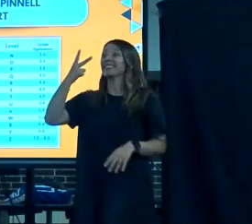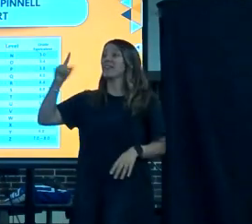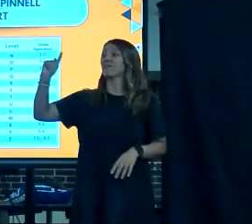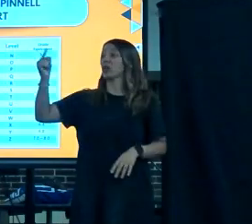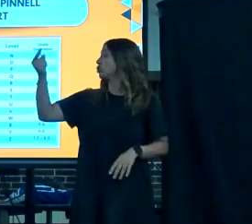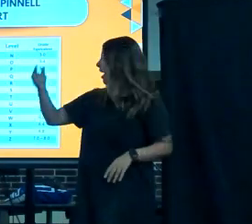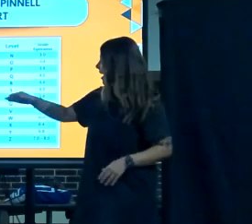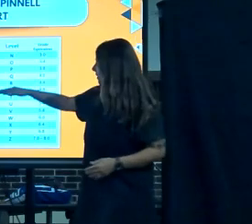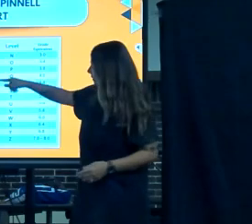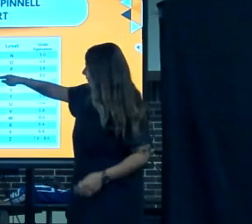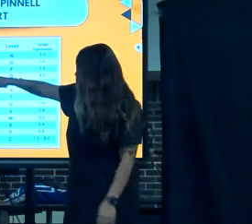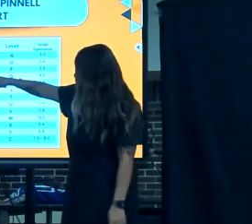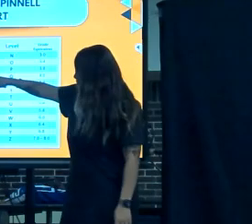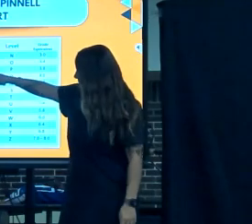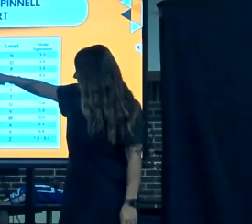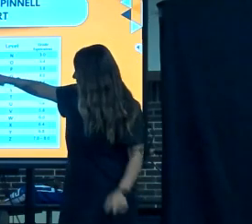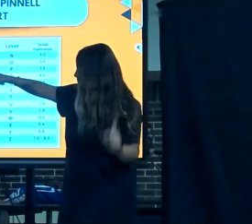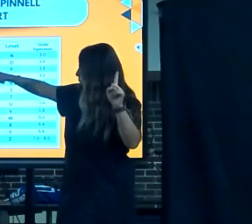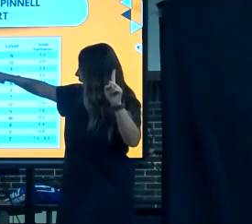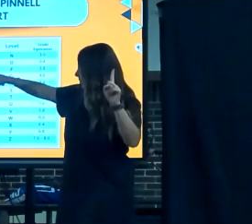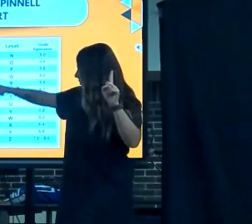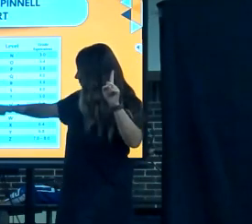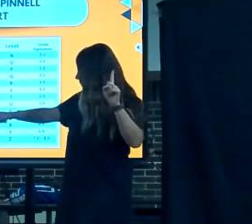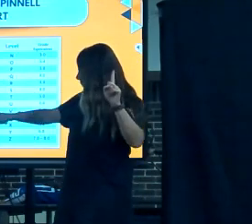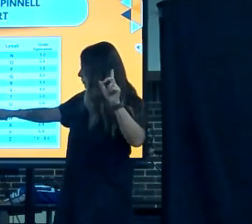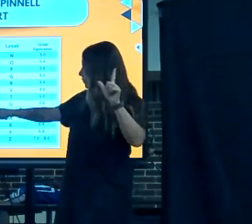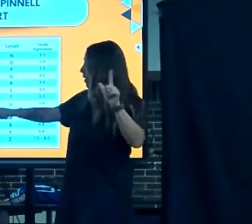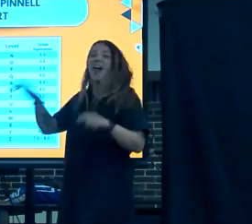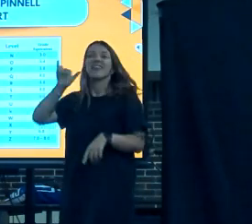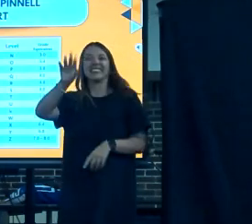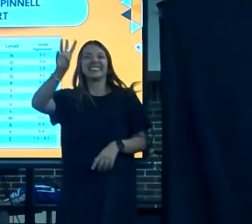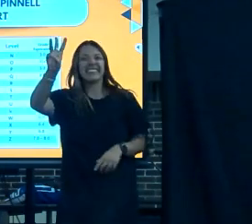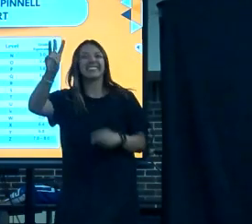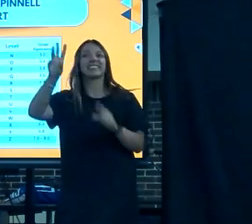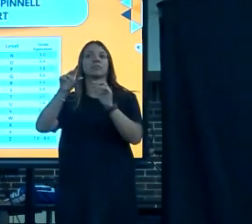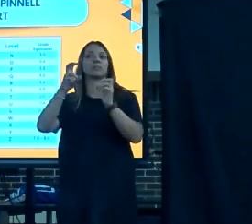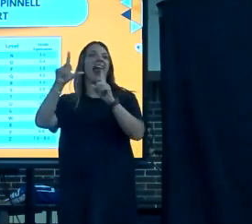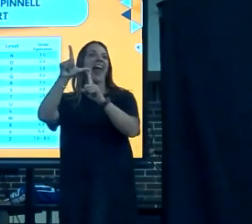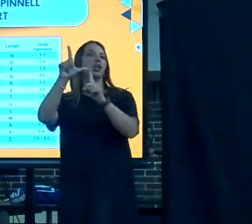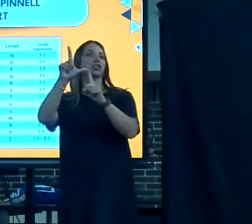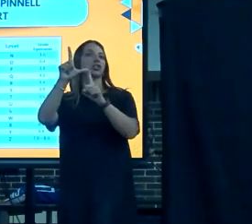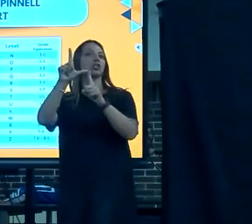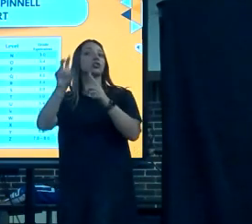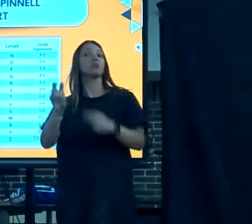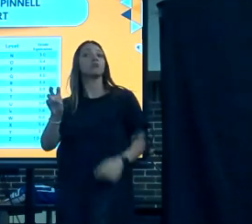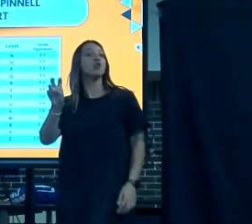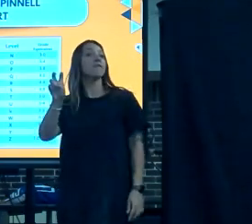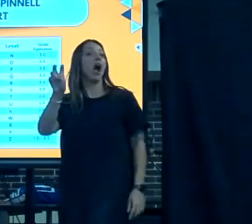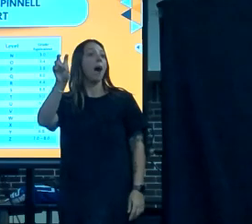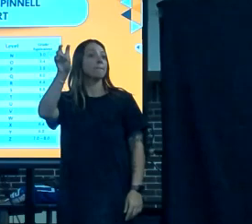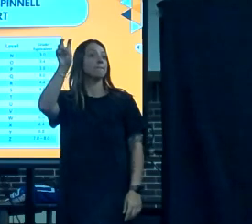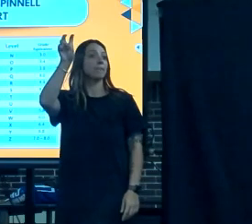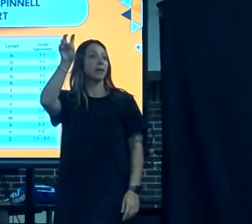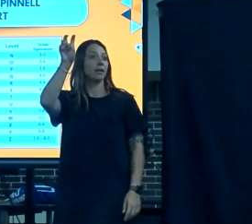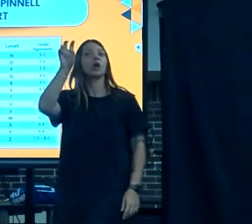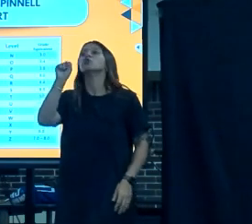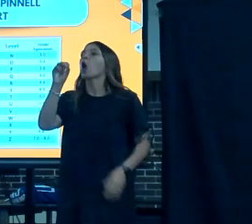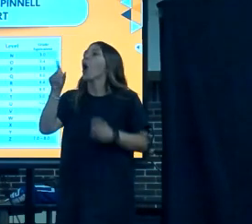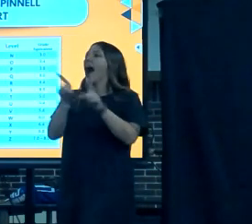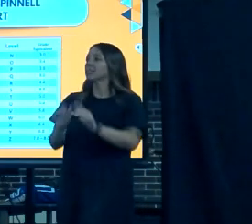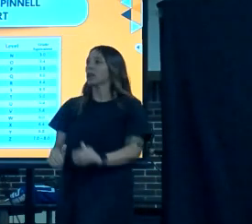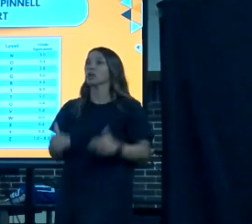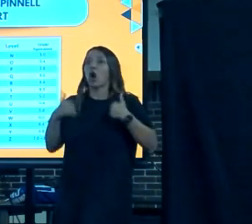grades. They're early letters. So for instance, 1st grade, we go from 1. There's 6 letters that